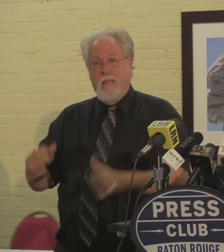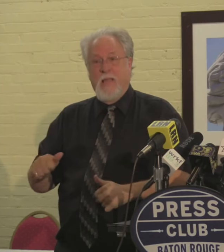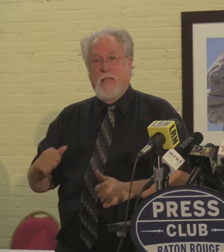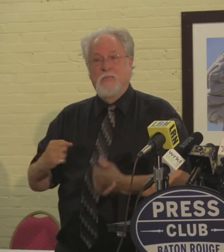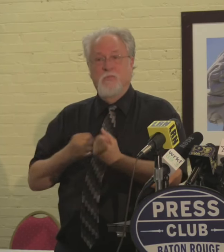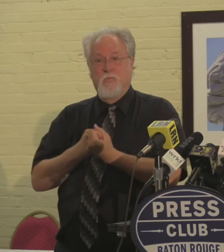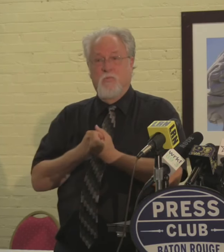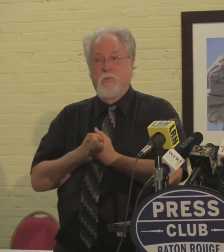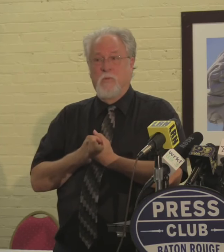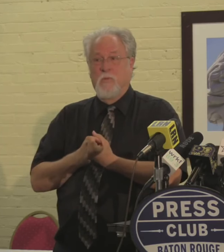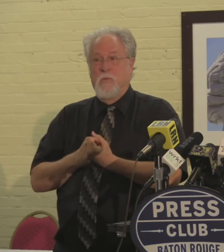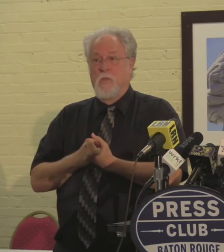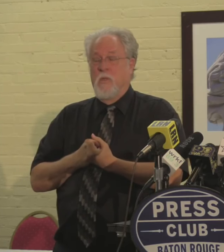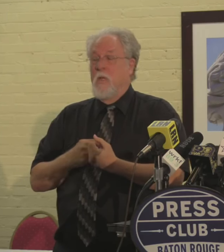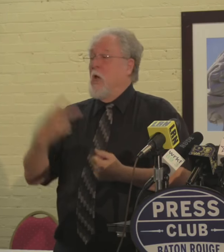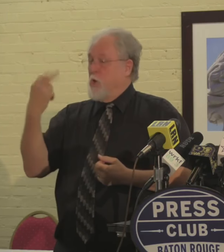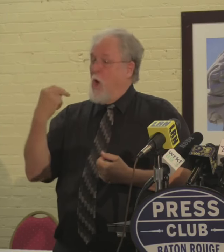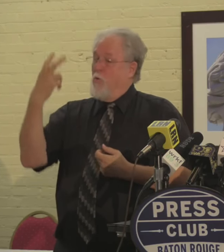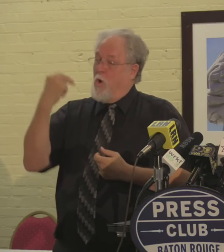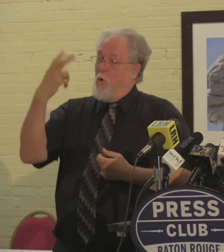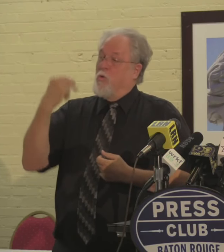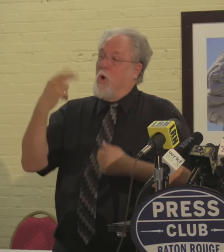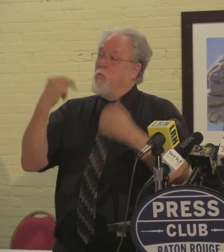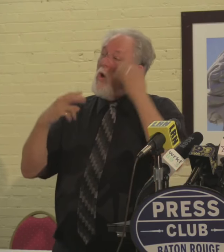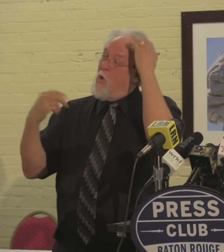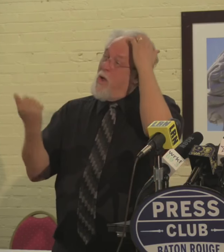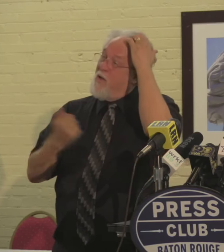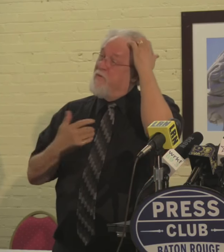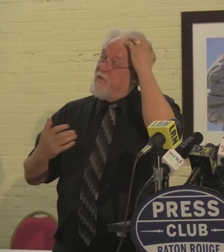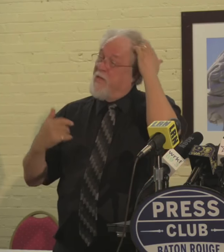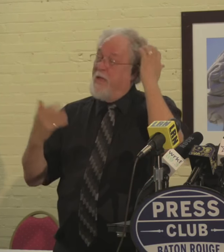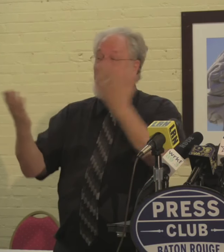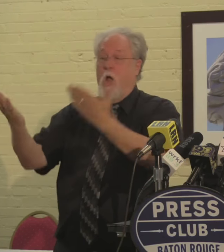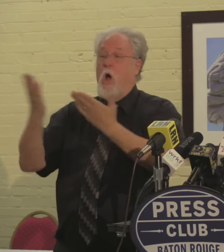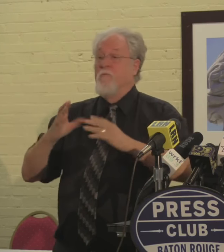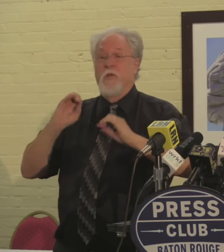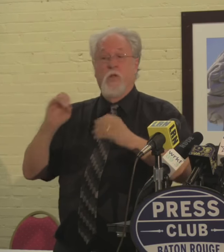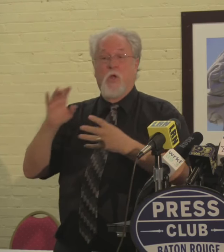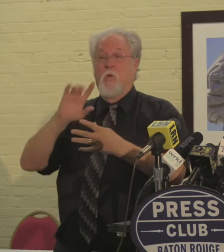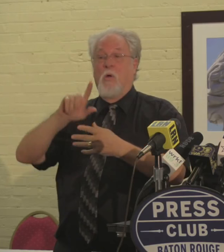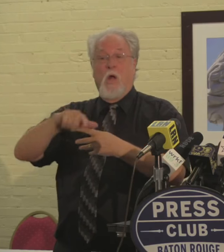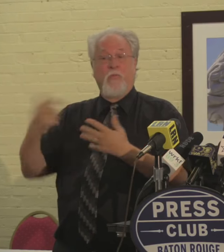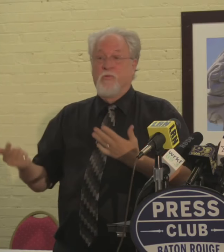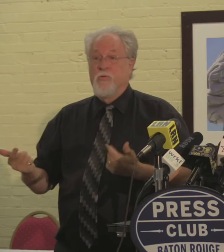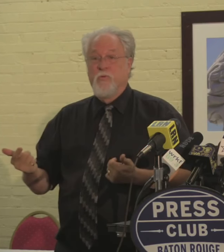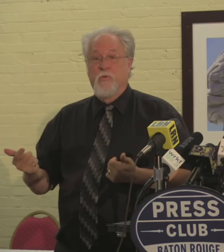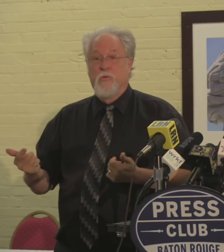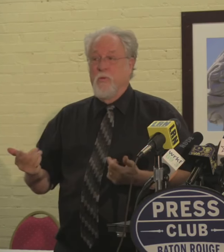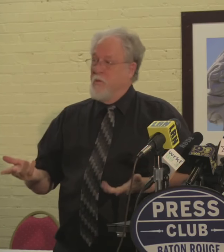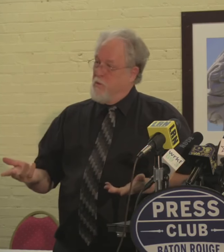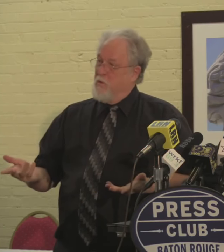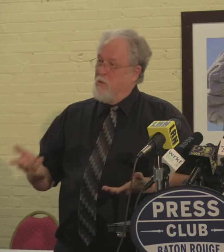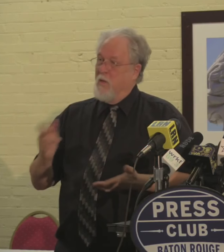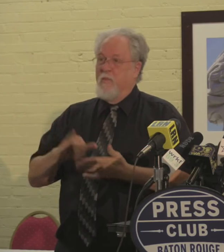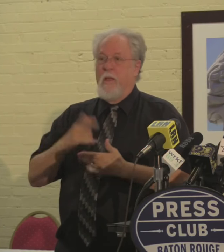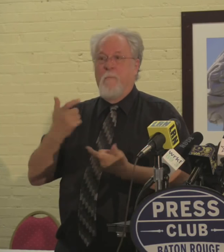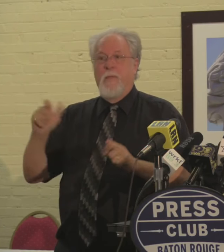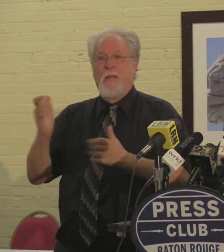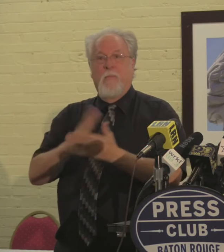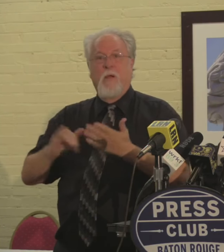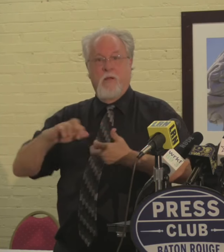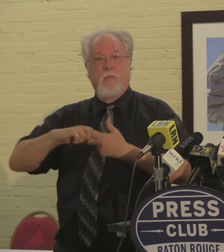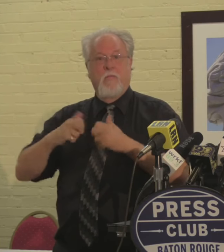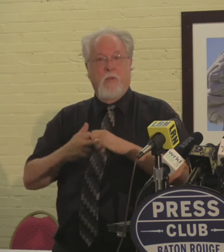support. Saying no to everything and offering no alternative actually is the biggest part of